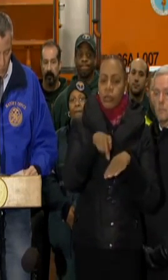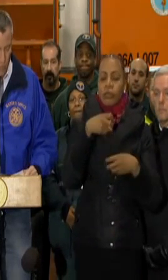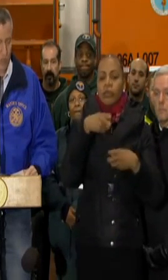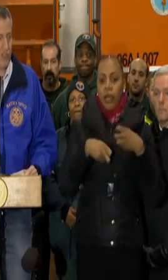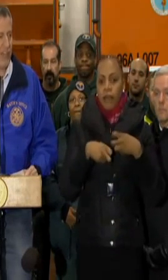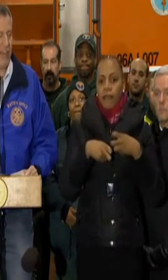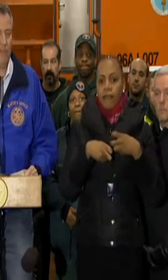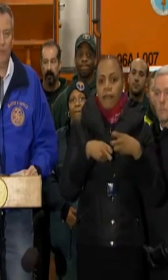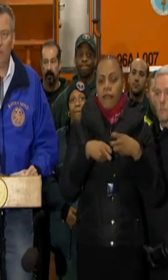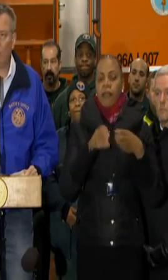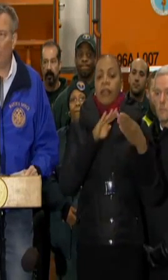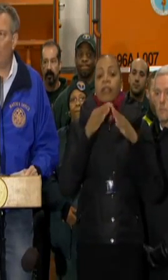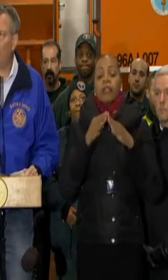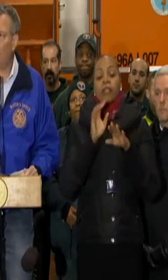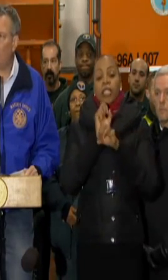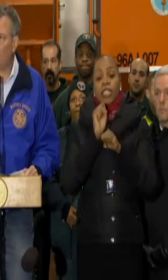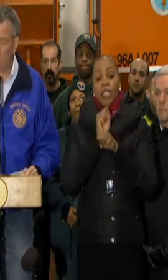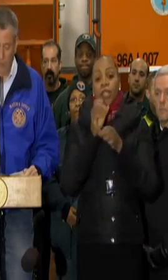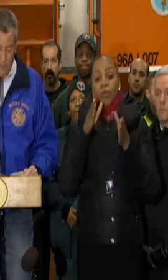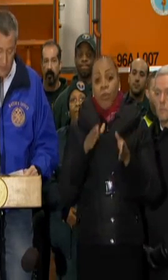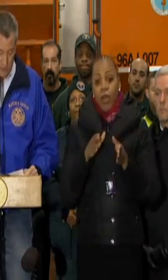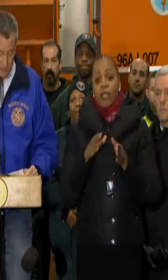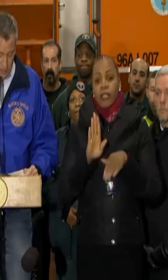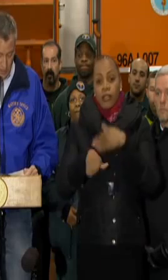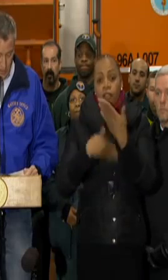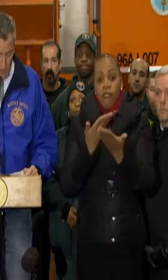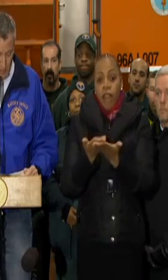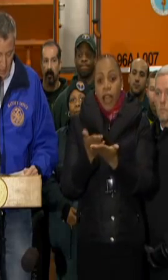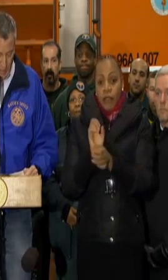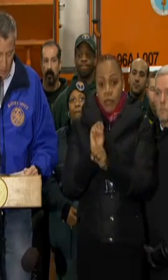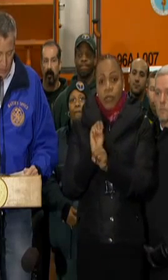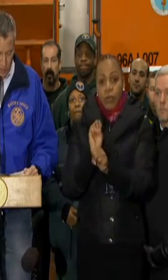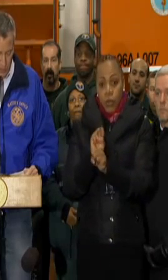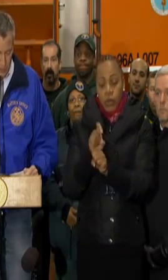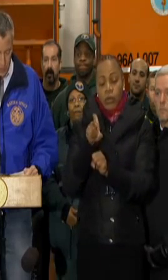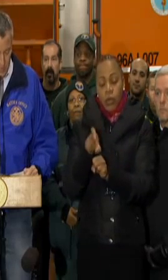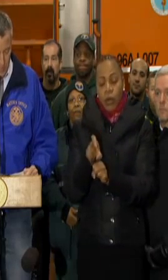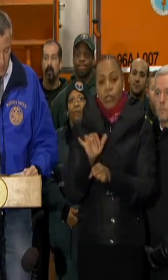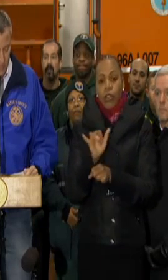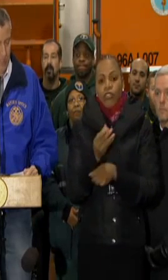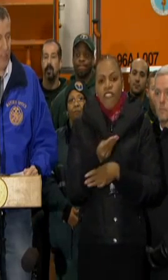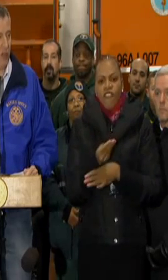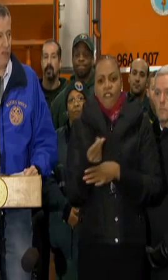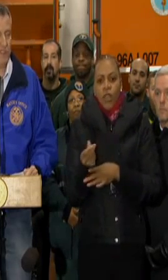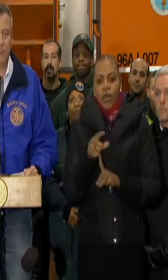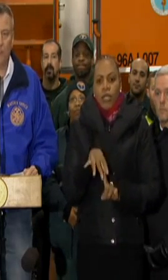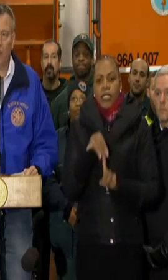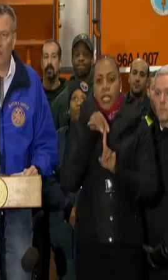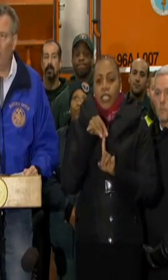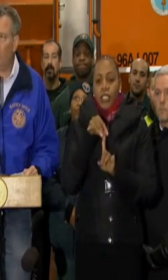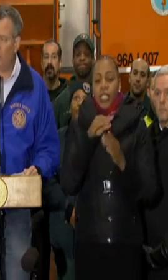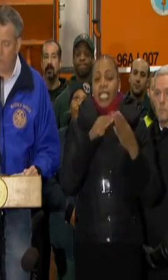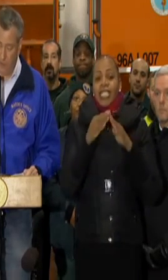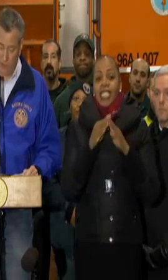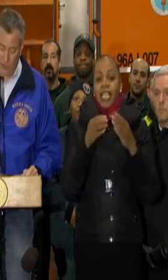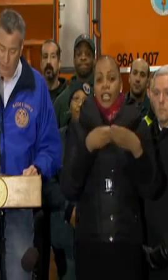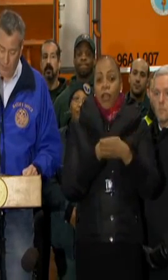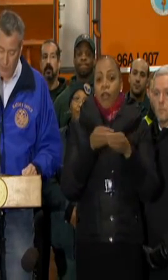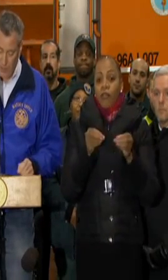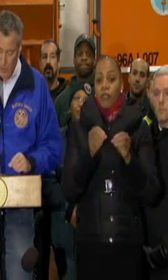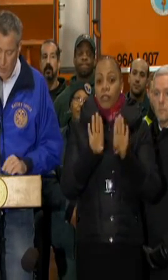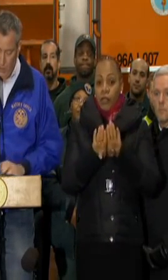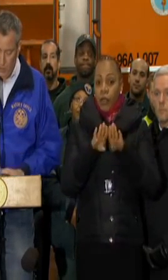city workers have been reporting to their workplaces, and with very few exceptions, city offices are open and